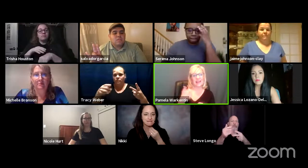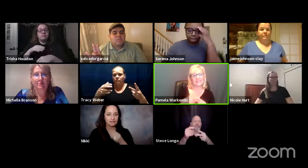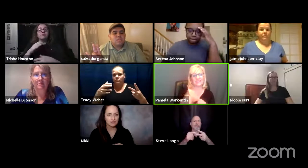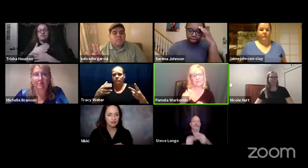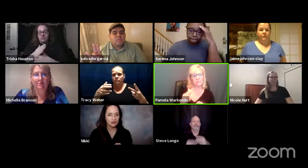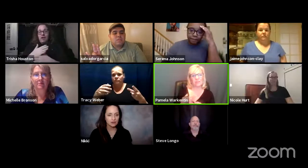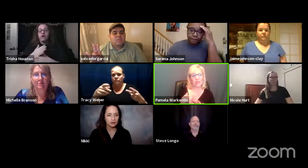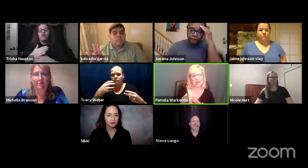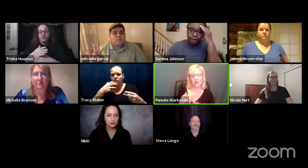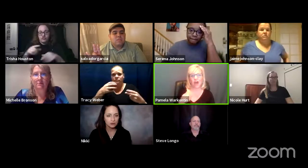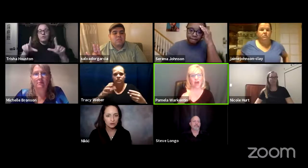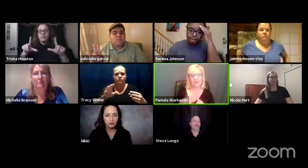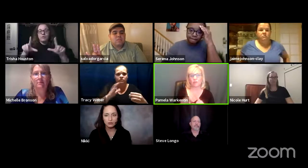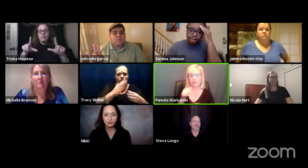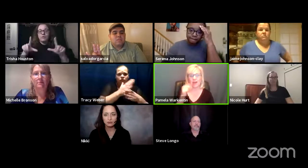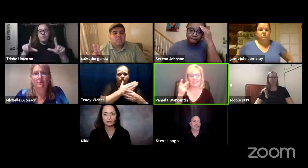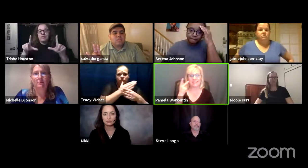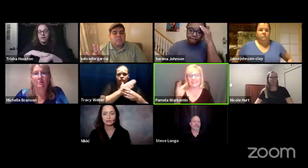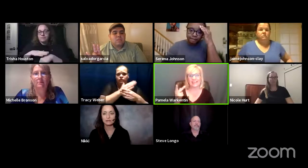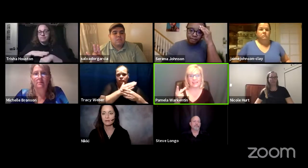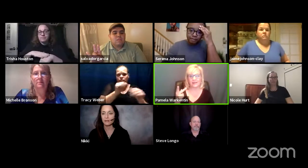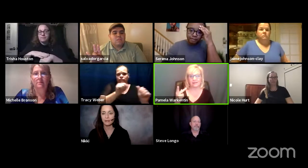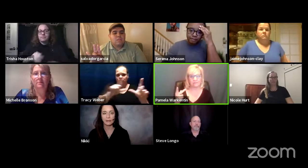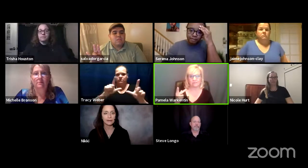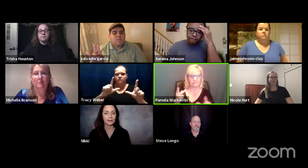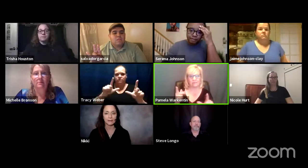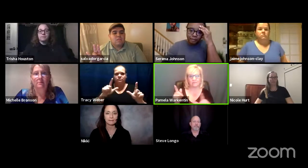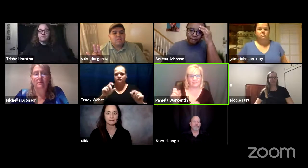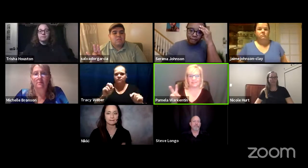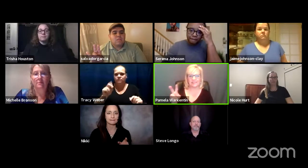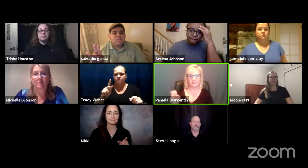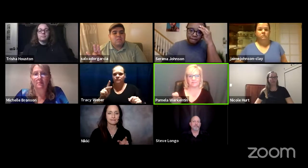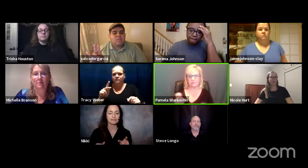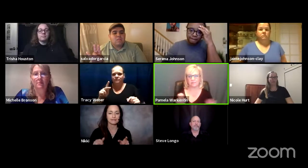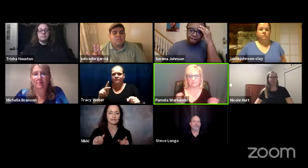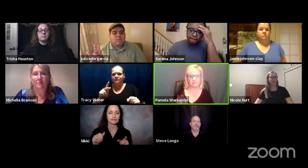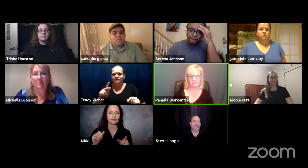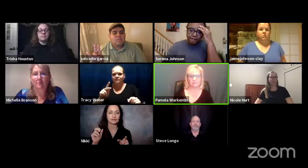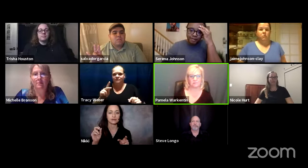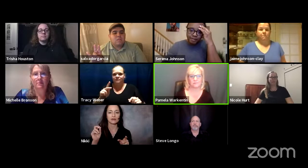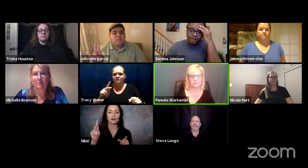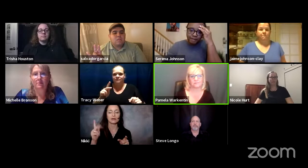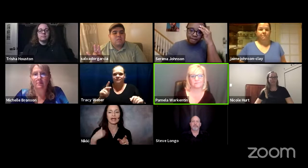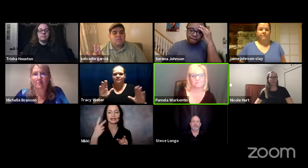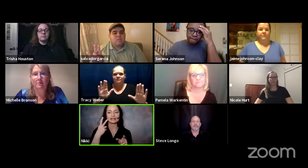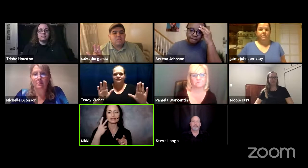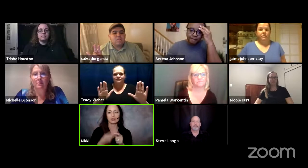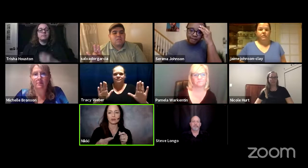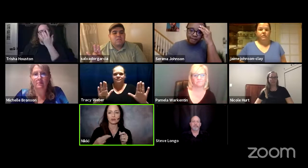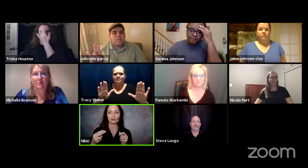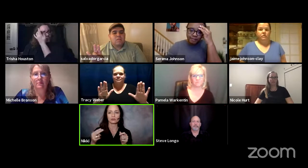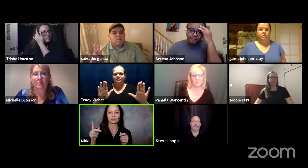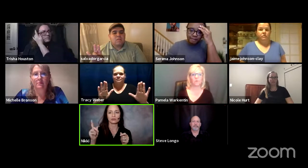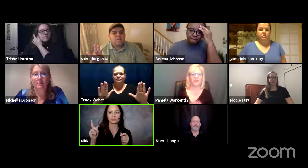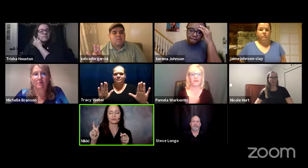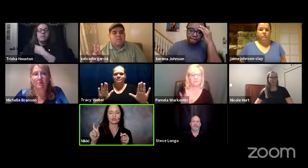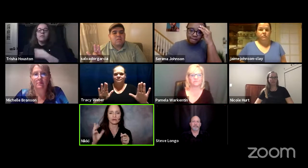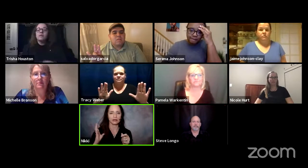last time we shared, I could not see Steve. Okay, I can see both, so we should be fine.